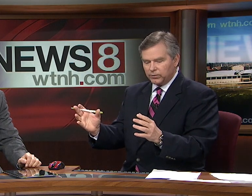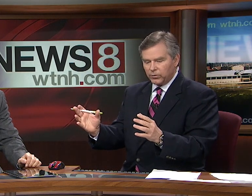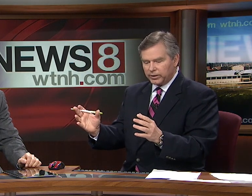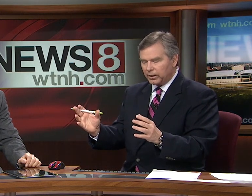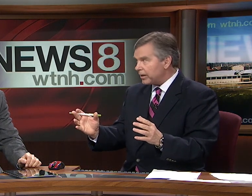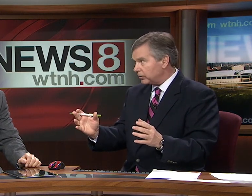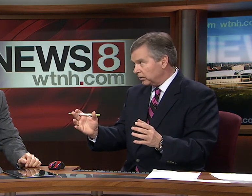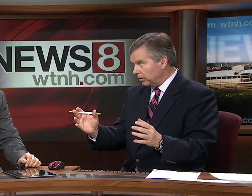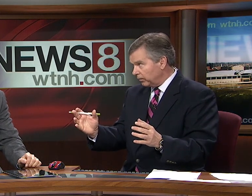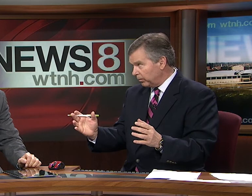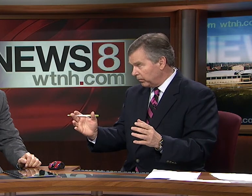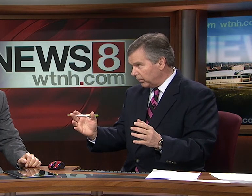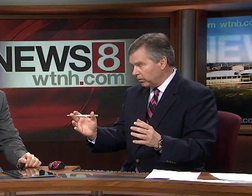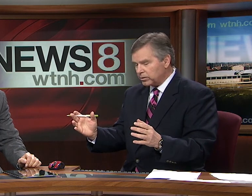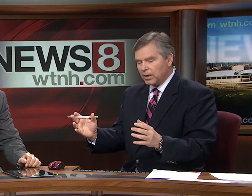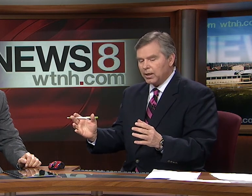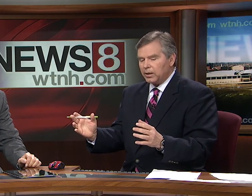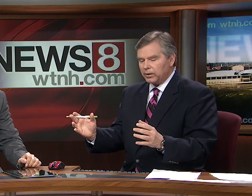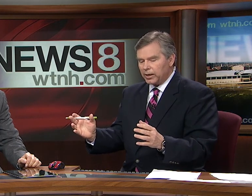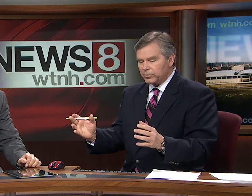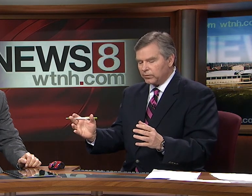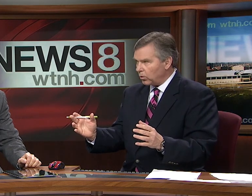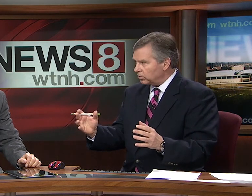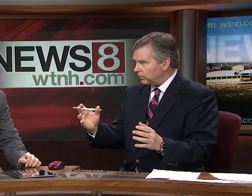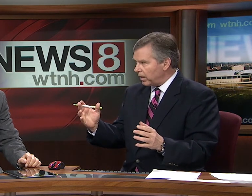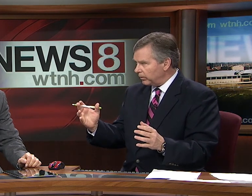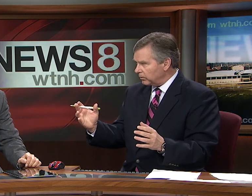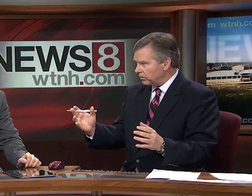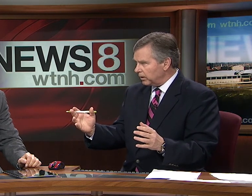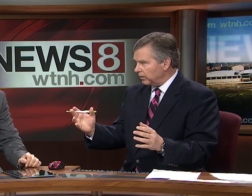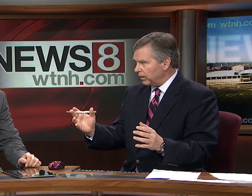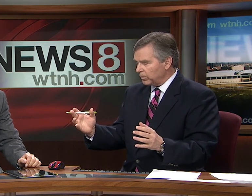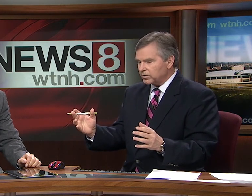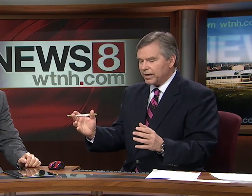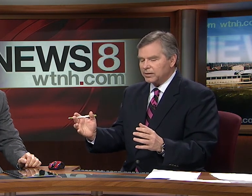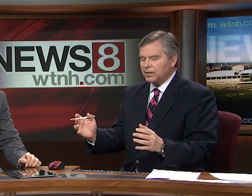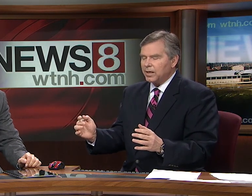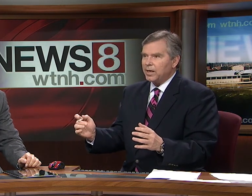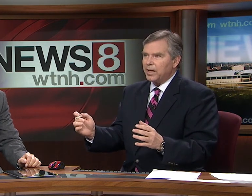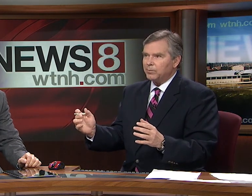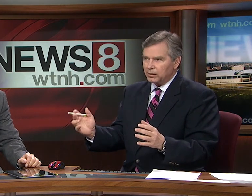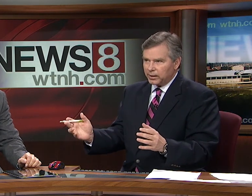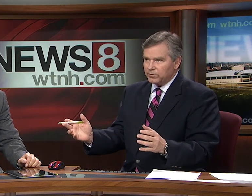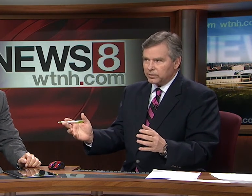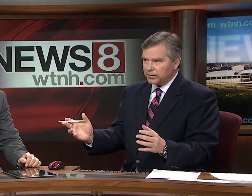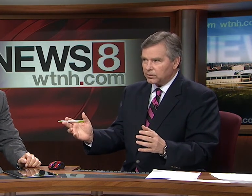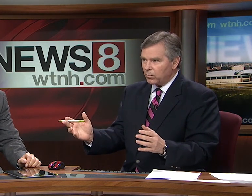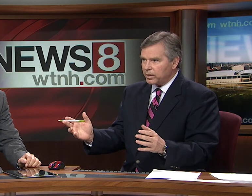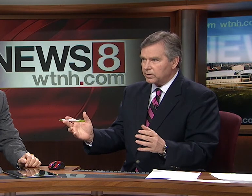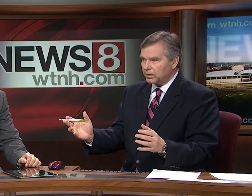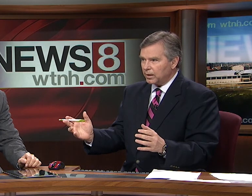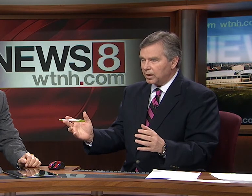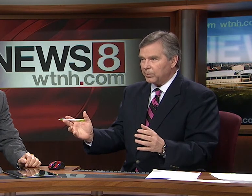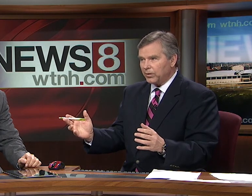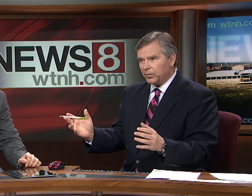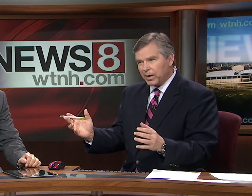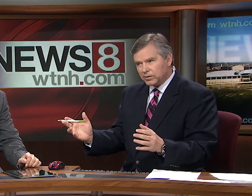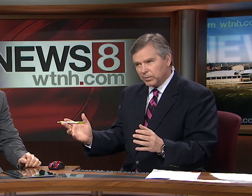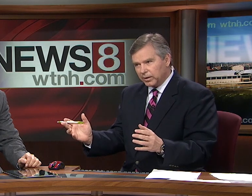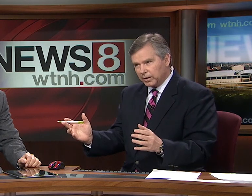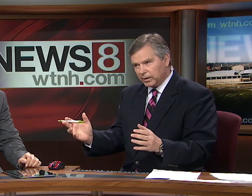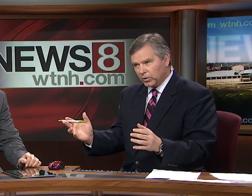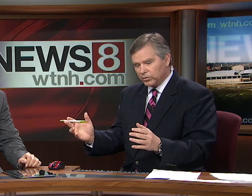registration for the election to November 1st. The election, of course, the following Tuesday, November 6th. And Mark Davis asked the question about